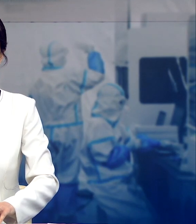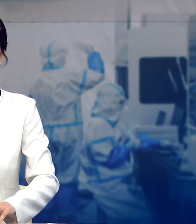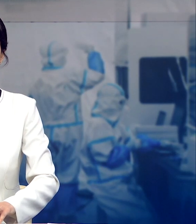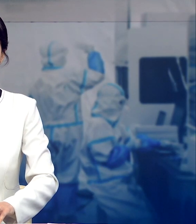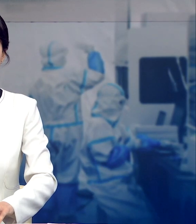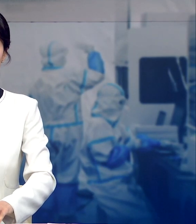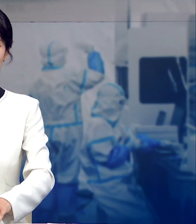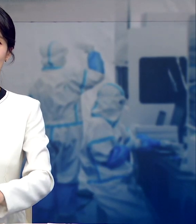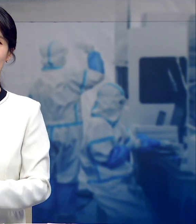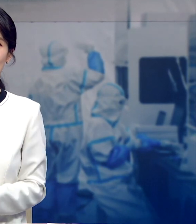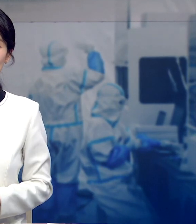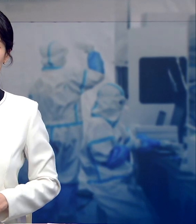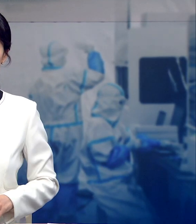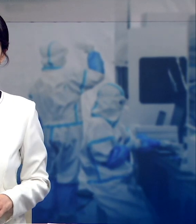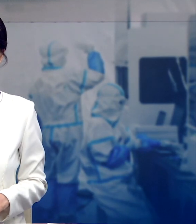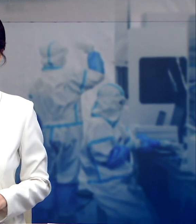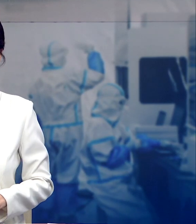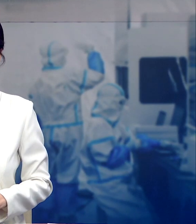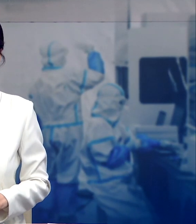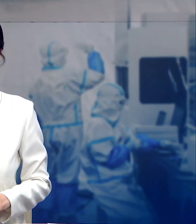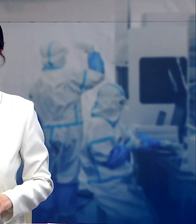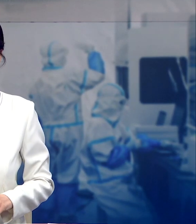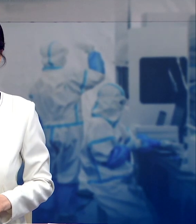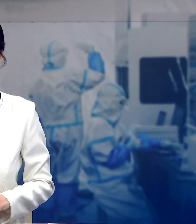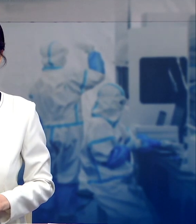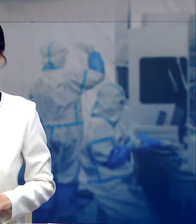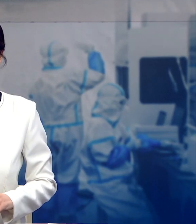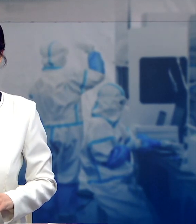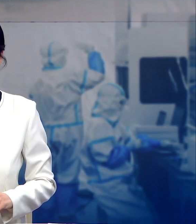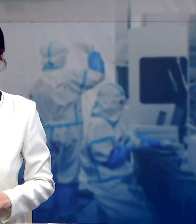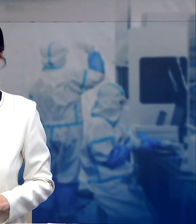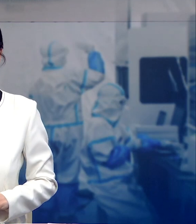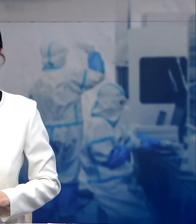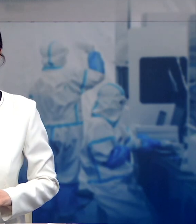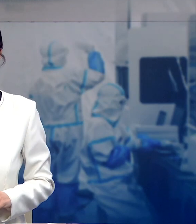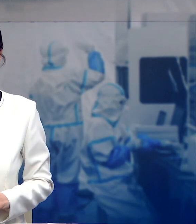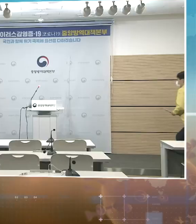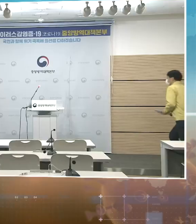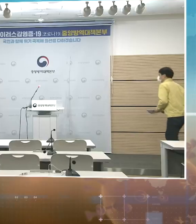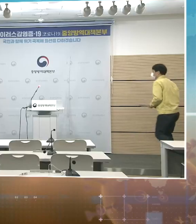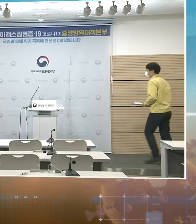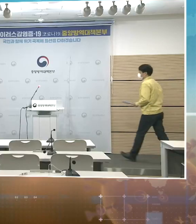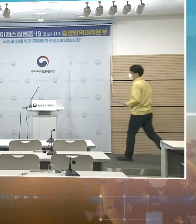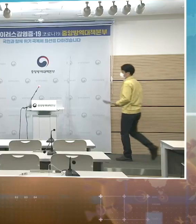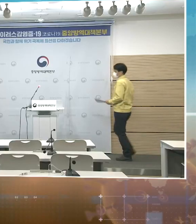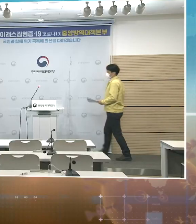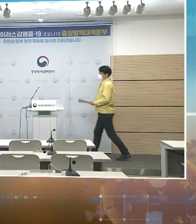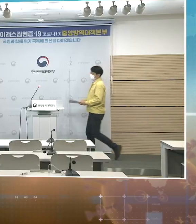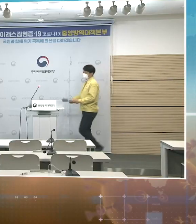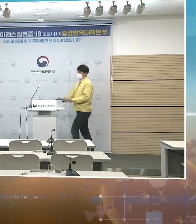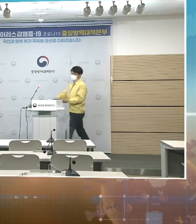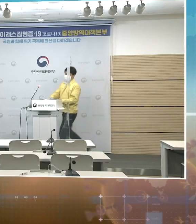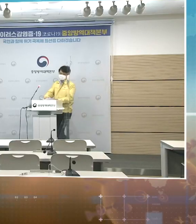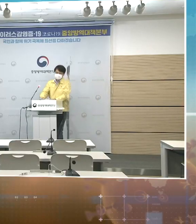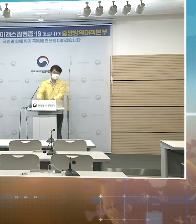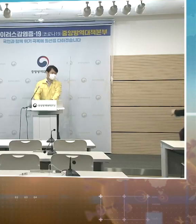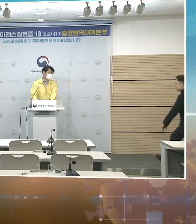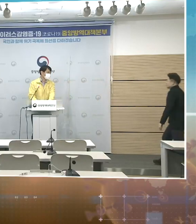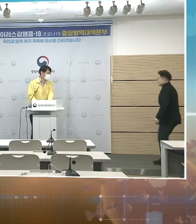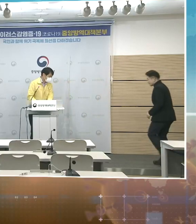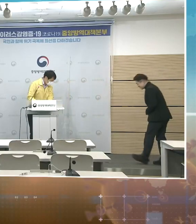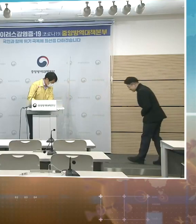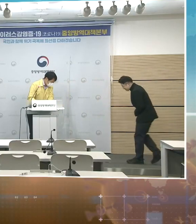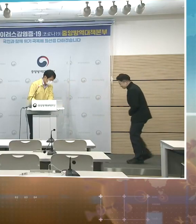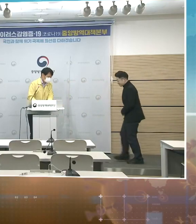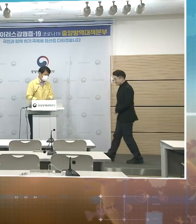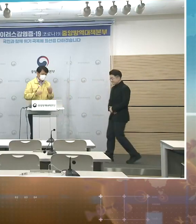briefing on the pandemic situation here in Korea for this Tuesday. Now, do remember COVID-19 prevention measures have been extended for 2